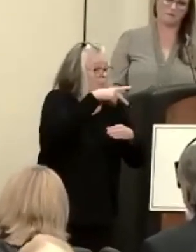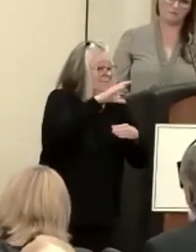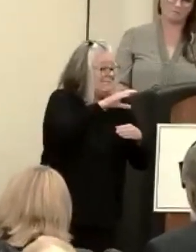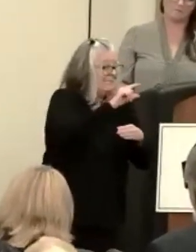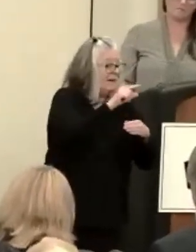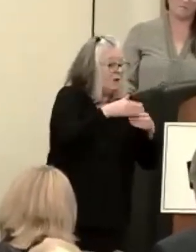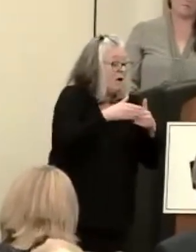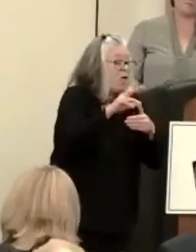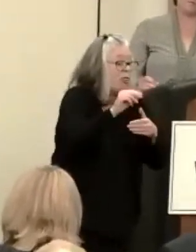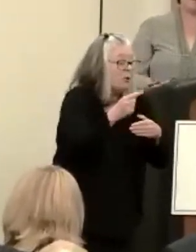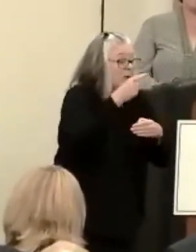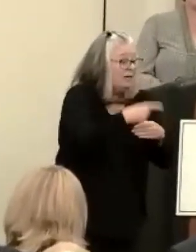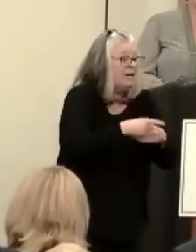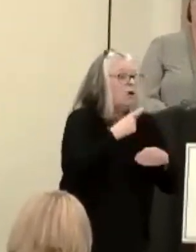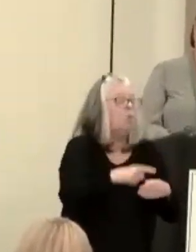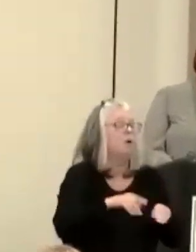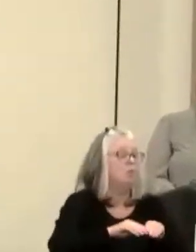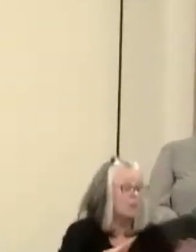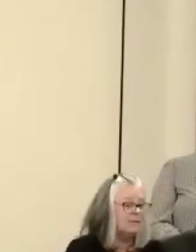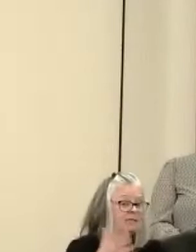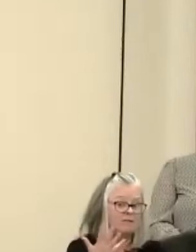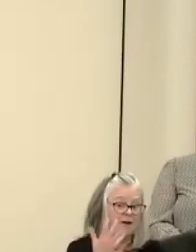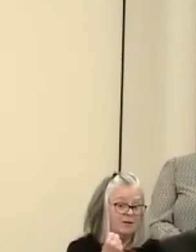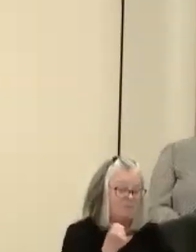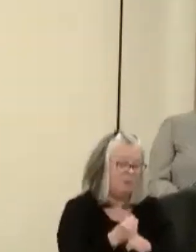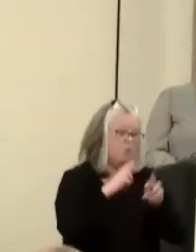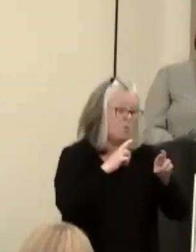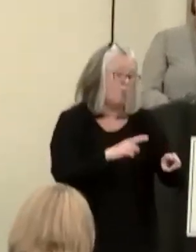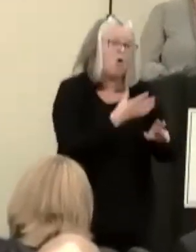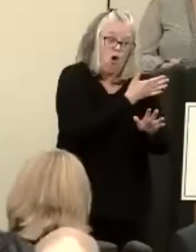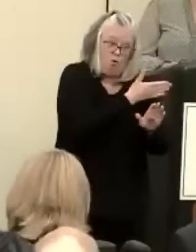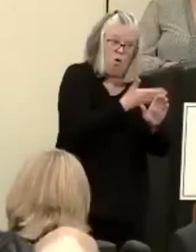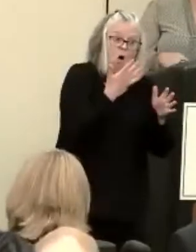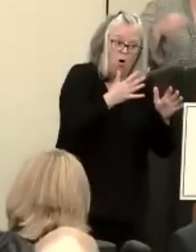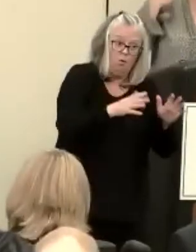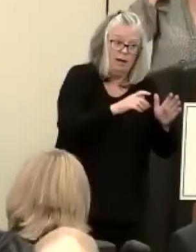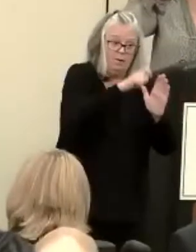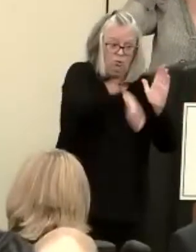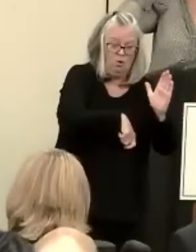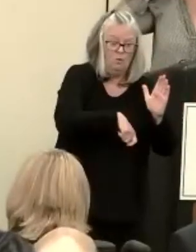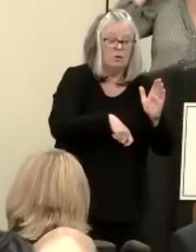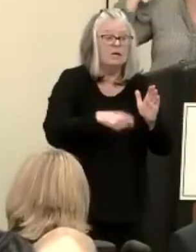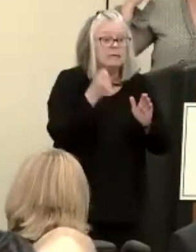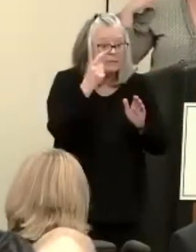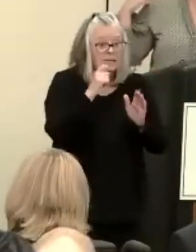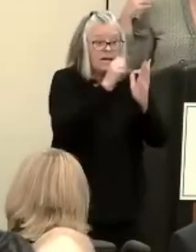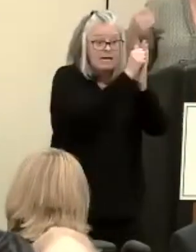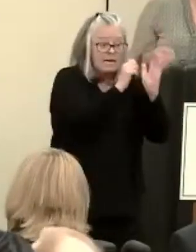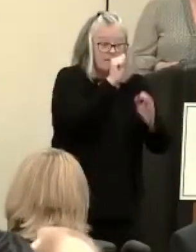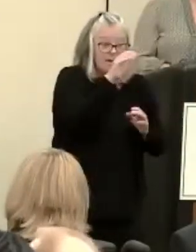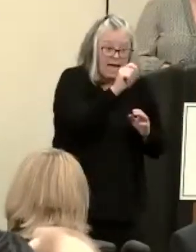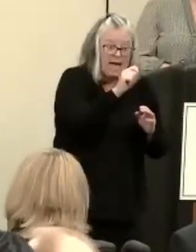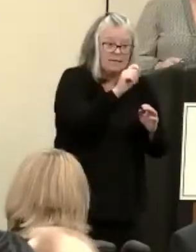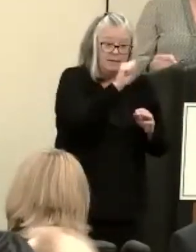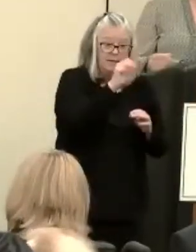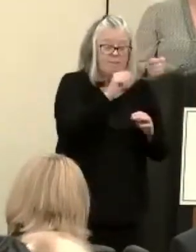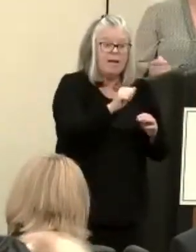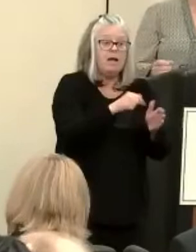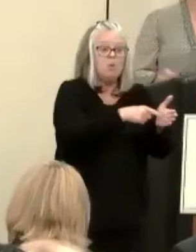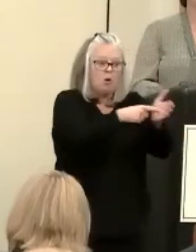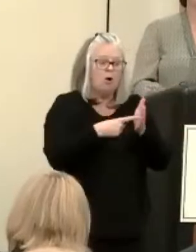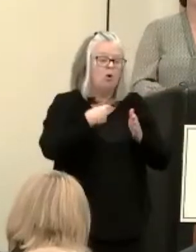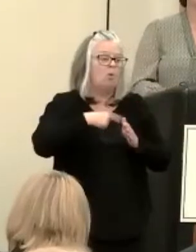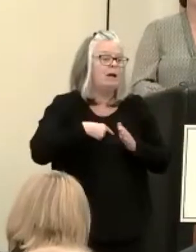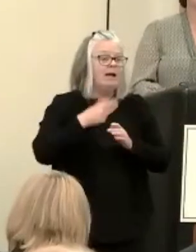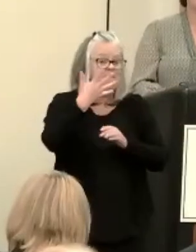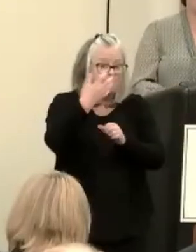would release the 5-year report that was undertaken. As part of the act, we must conduct a 5-year review, and we